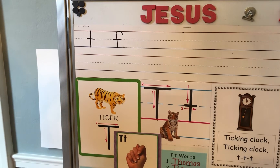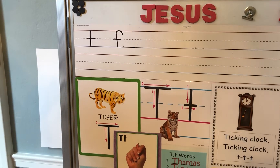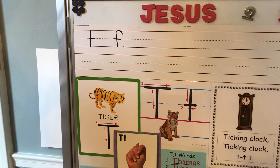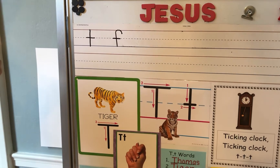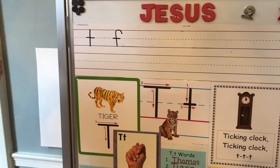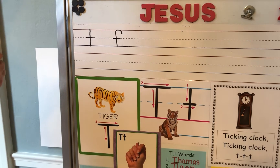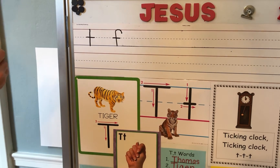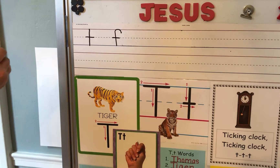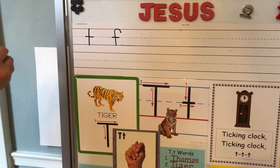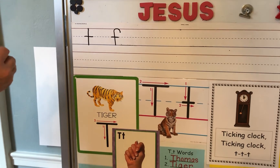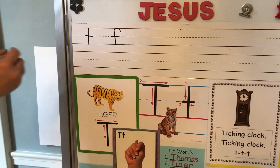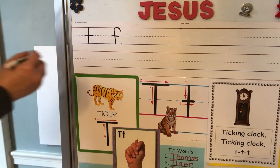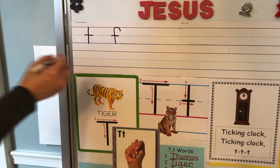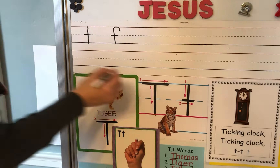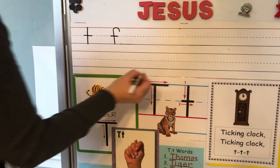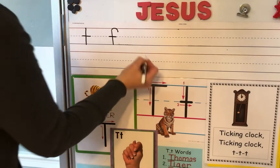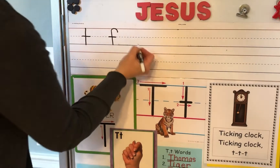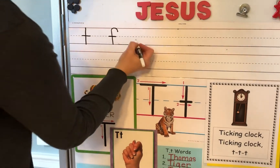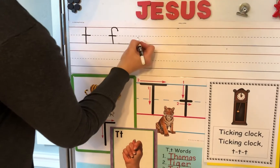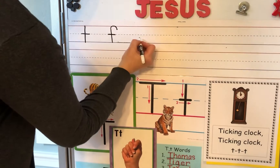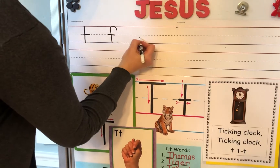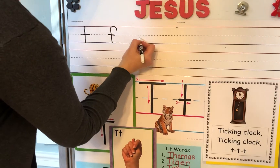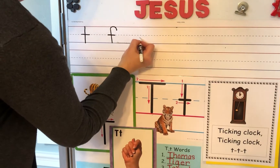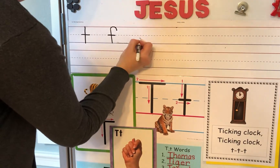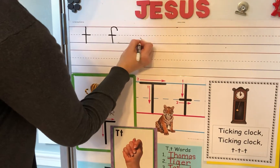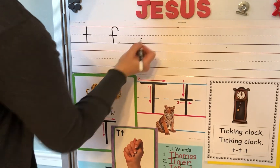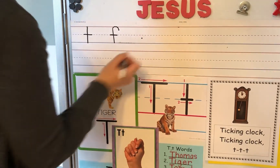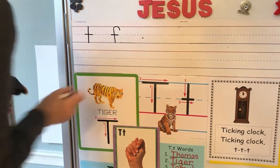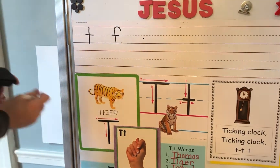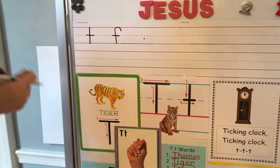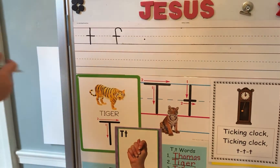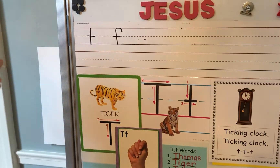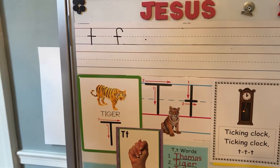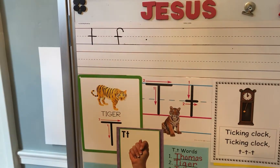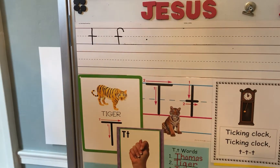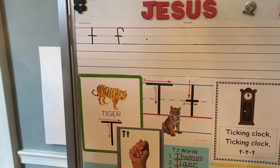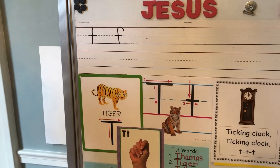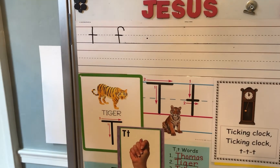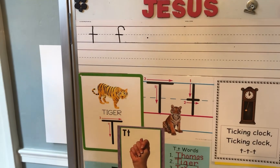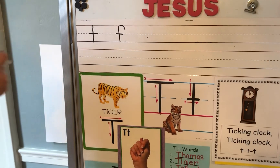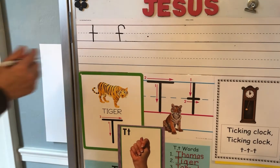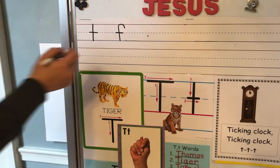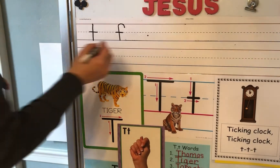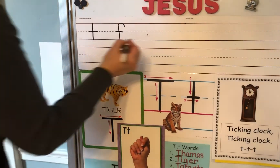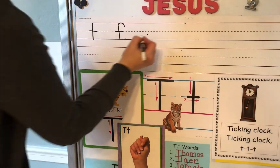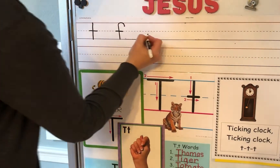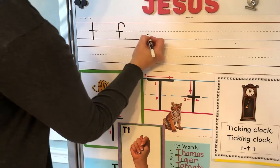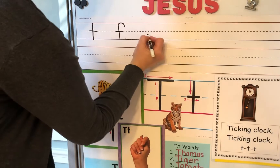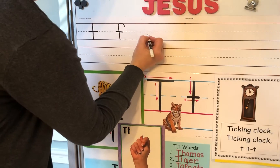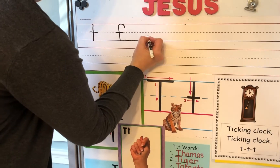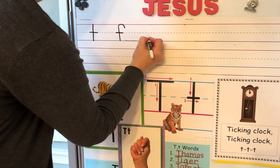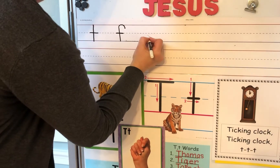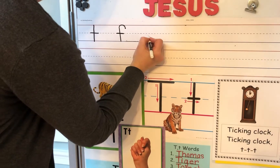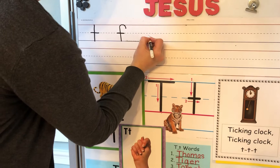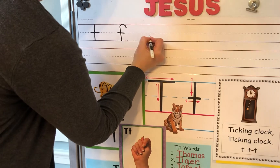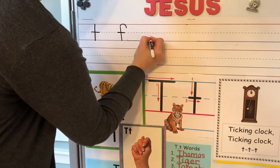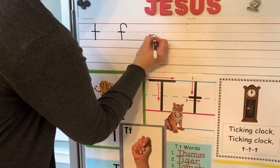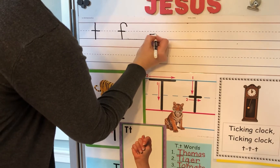And now your lowercase e starts right here. Put your starting point right there. Straight